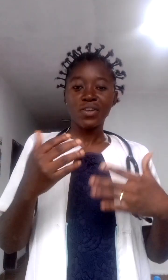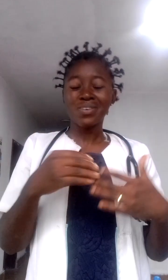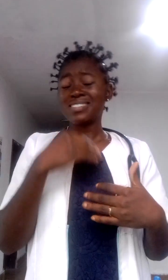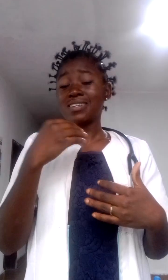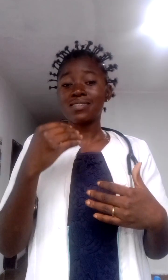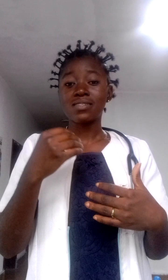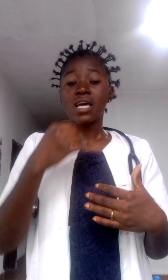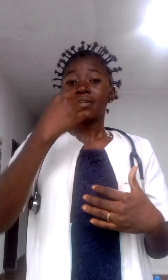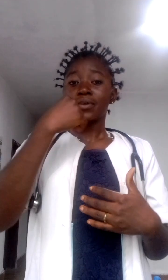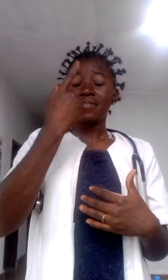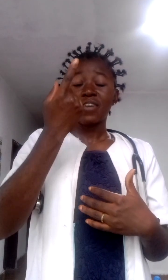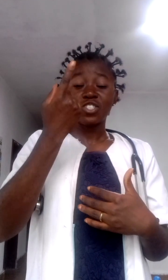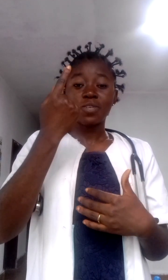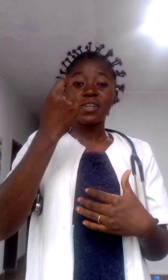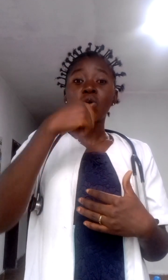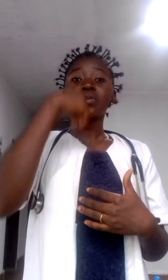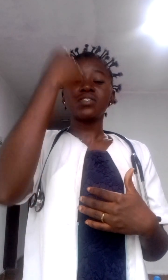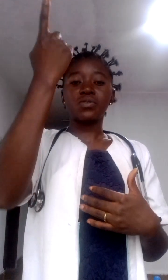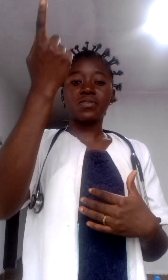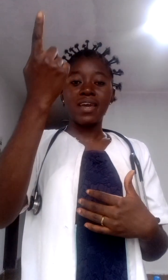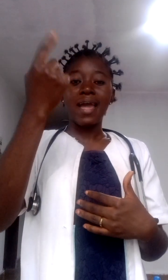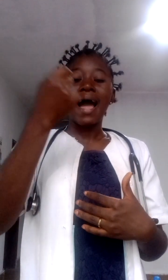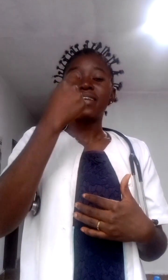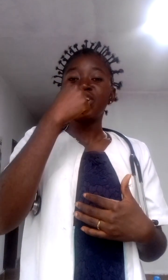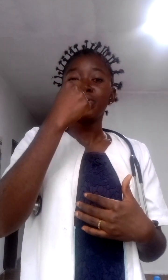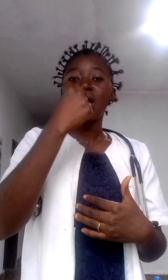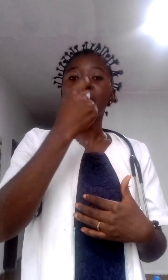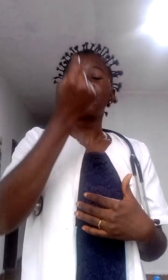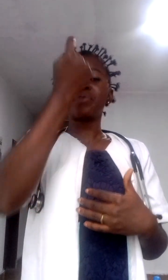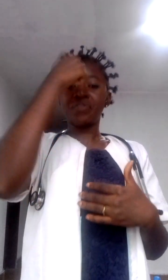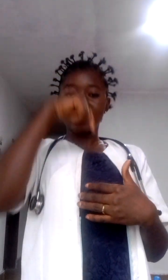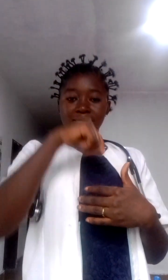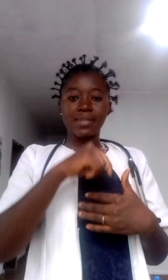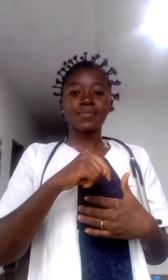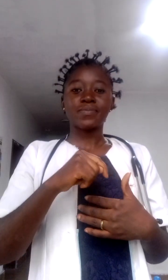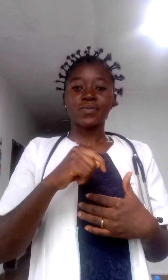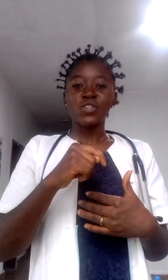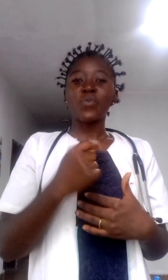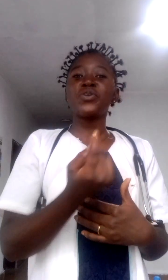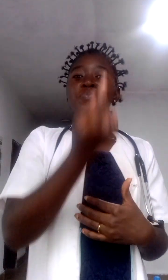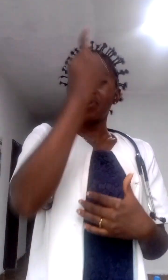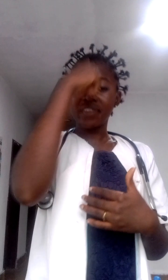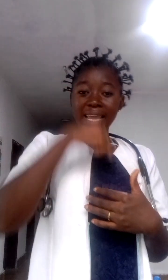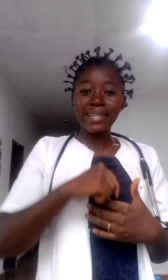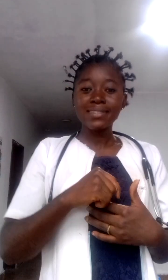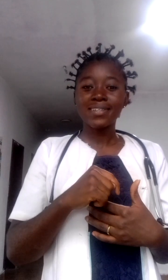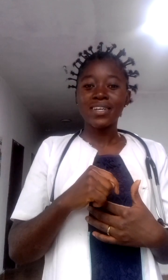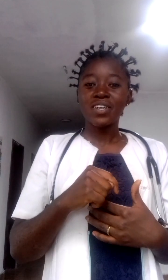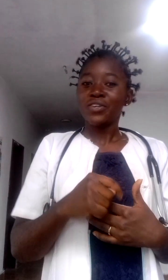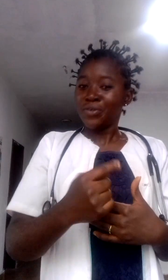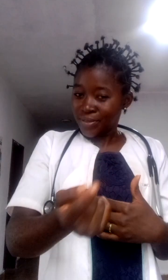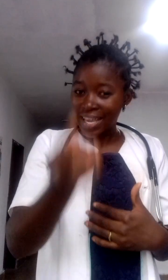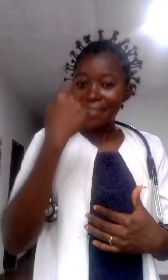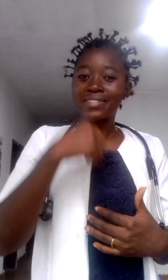or sneezes, those infectious droplets goes into the air, and then you now breathe it in. So when you breathe it in, you